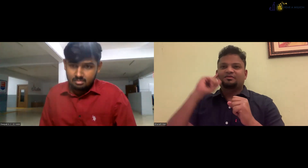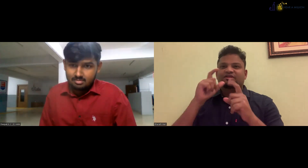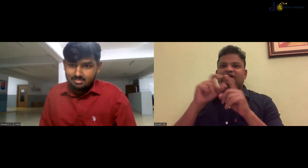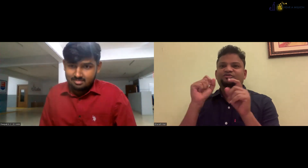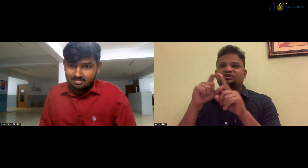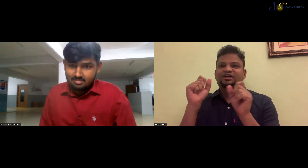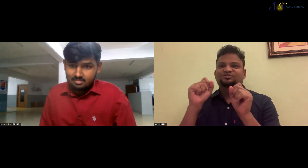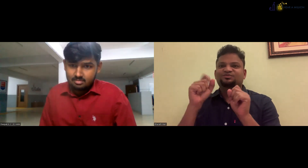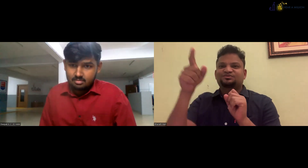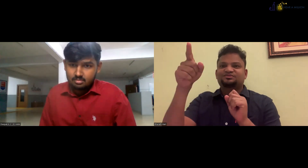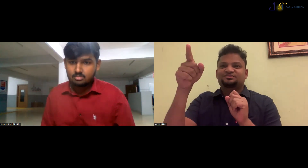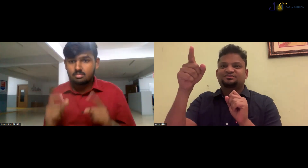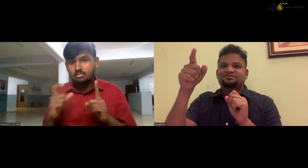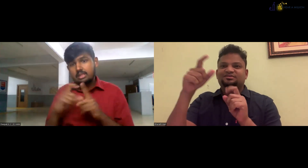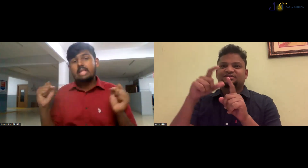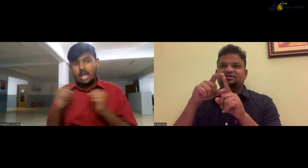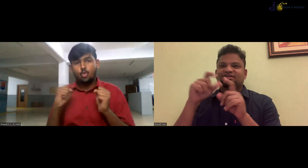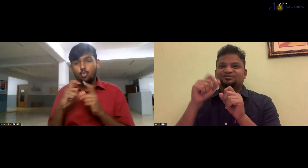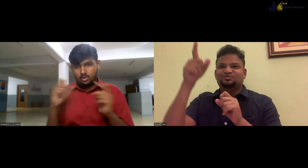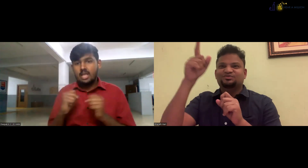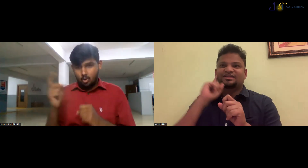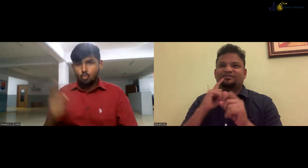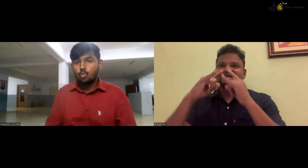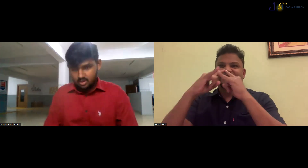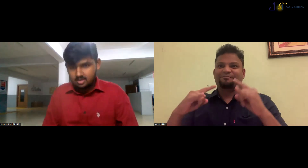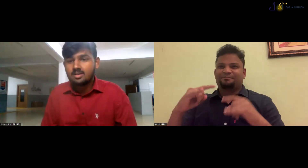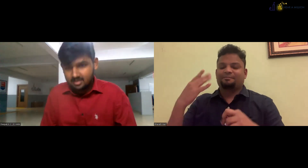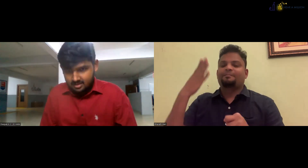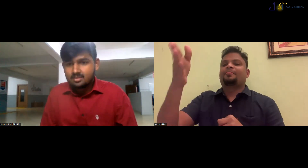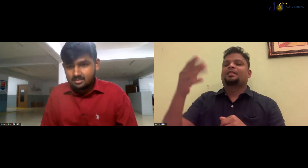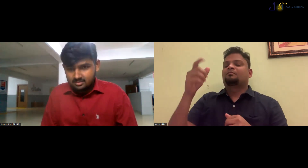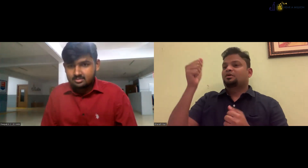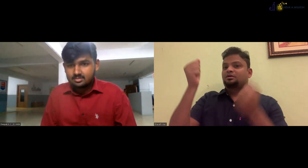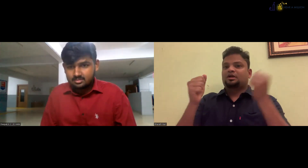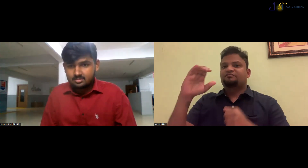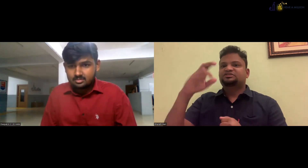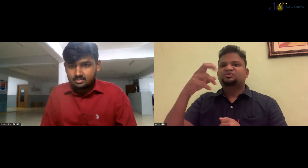particular incident? Like, yeah, there have been barriers. The deaf camp in Dehradun, which we had, the deaf recent